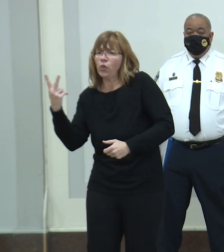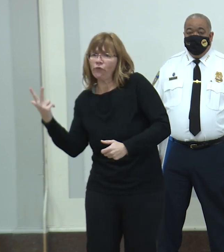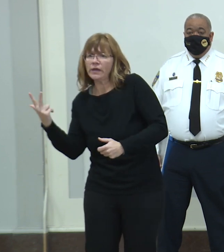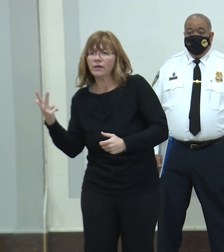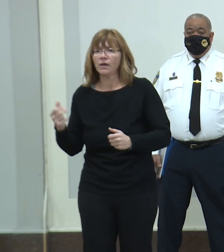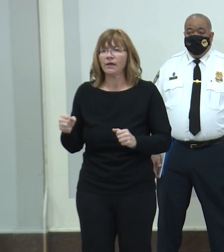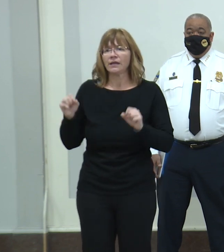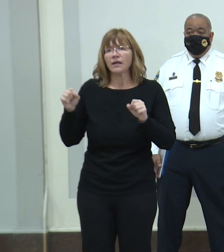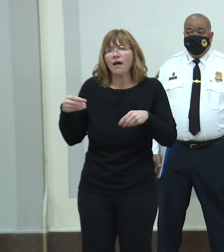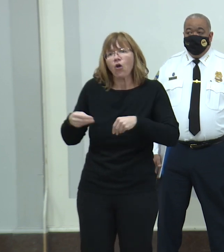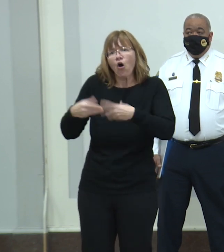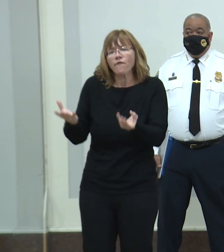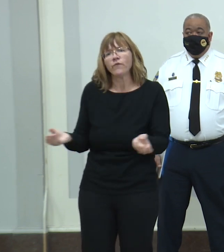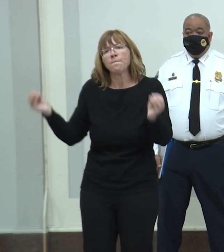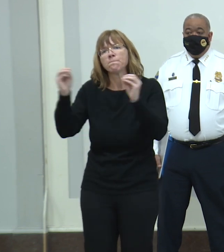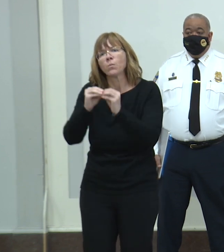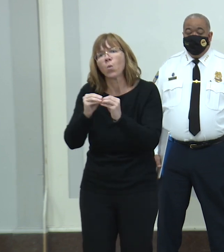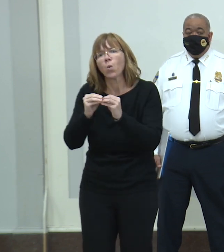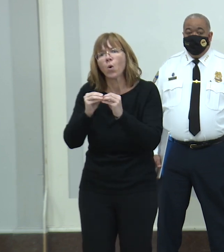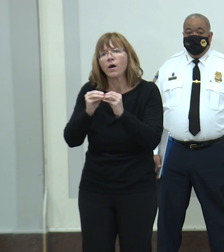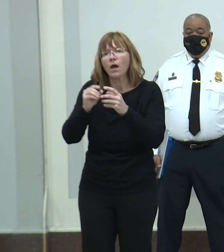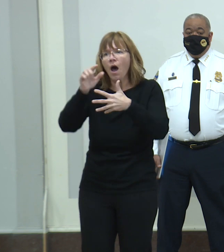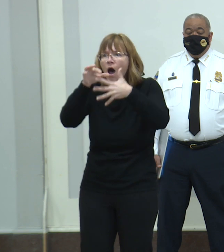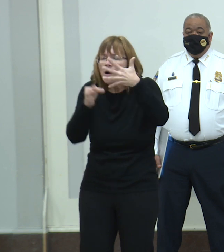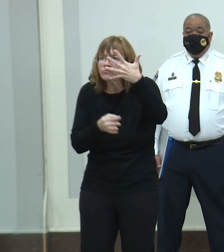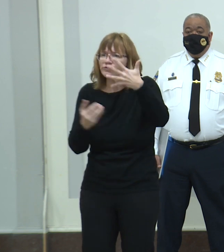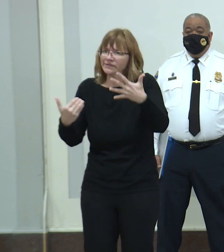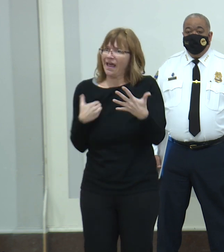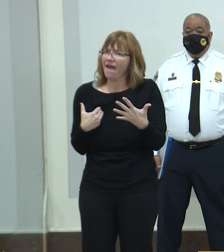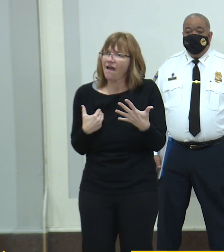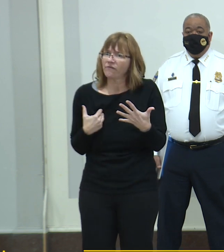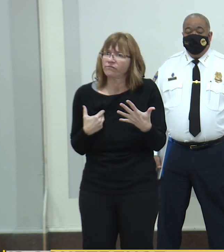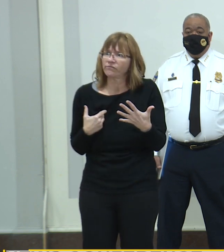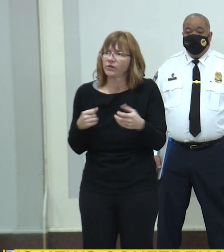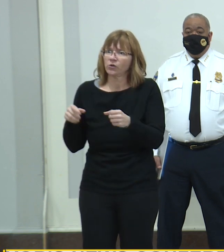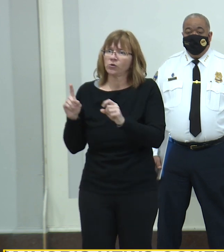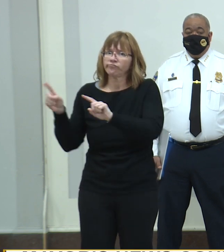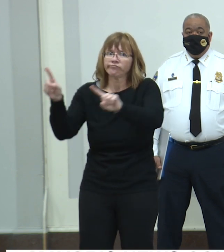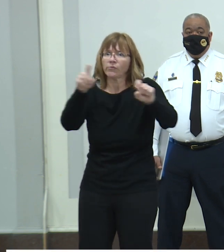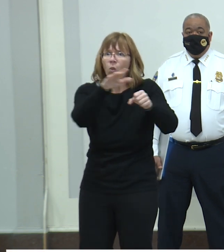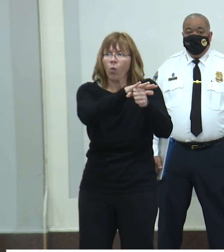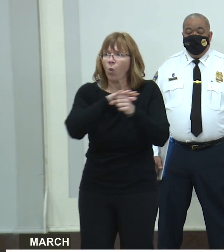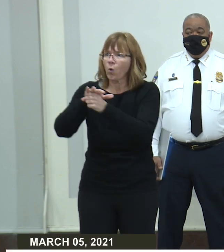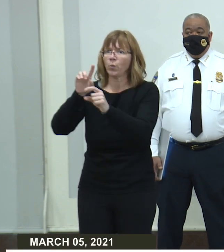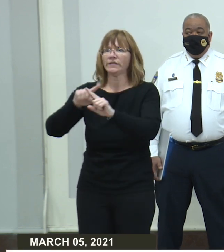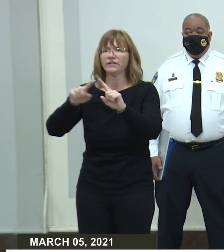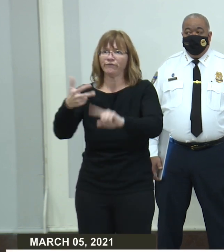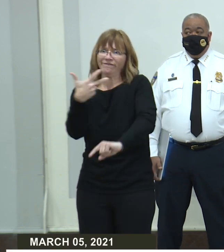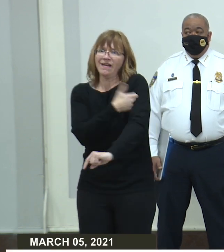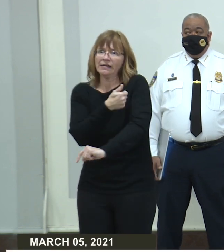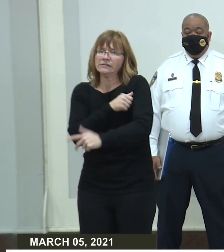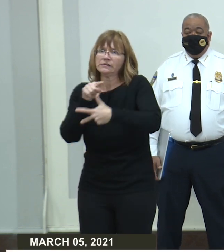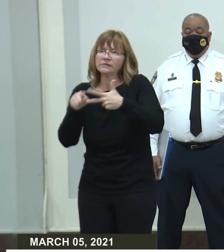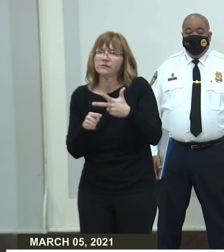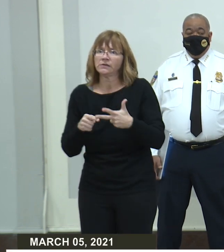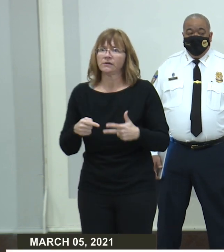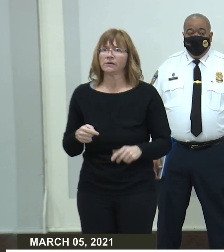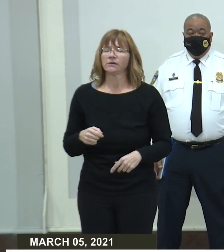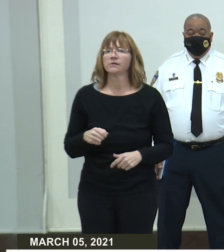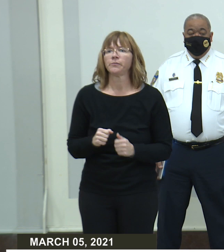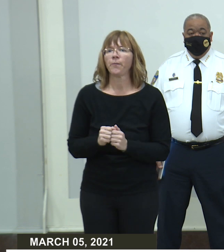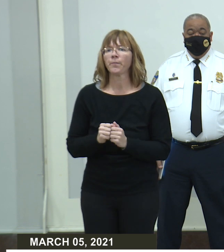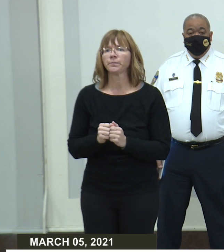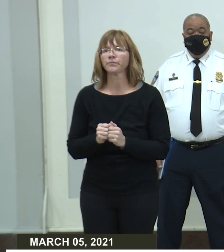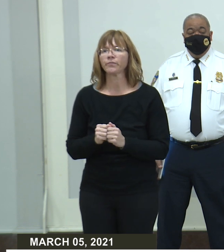and flexibility for local jurisdictions and vaccine providers. Additionally, the Johnson & Johnson vaccine has been tested and